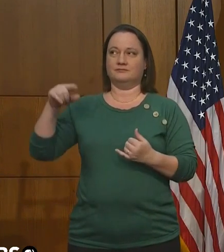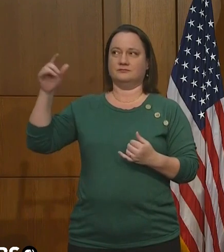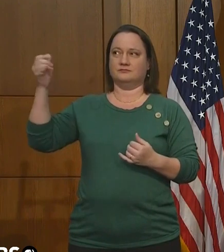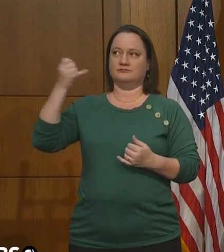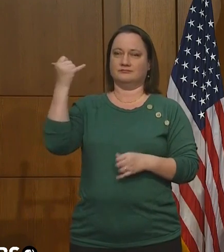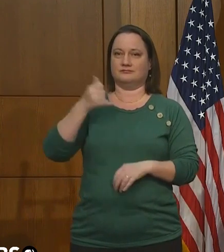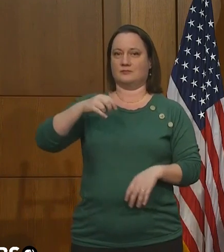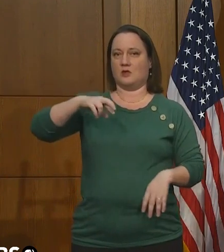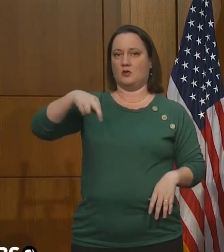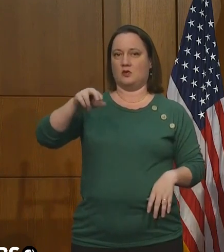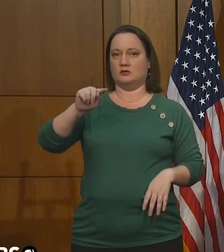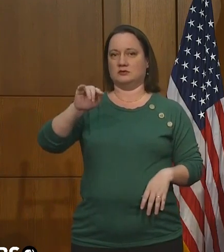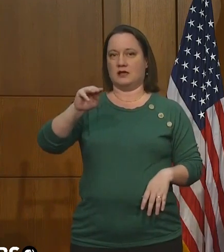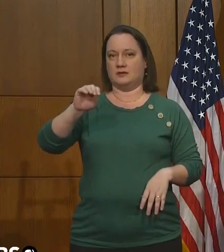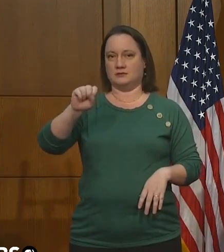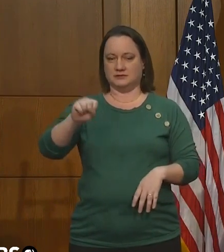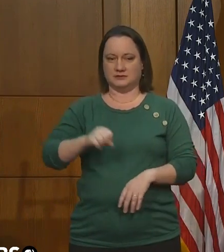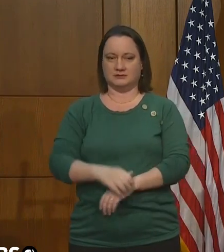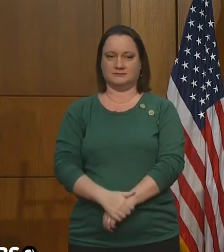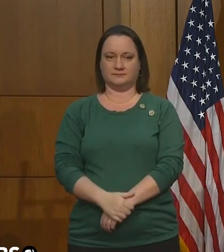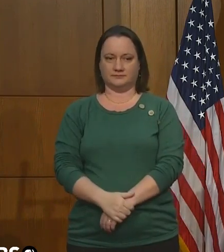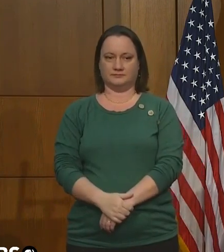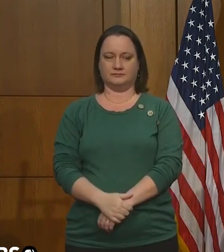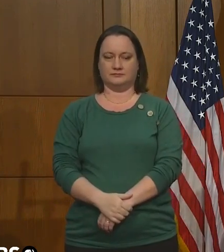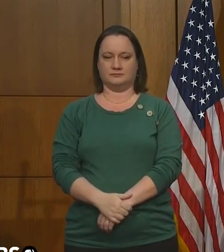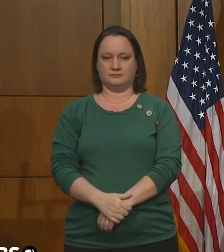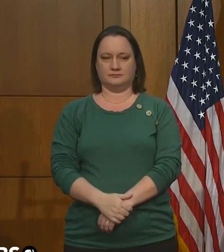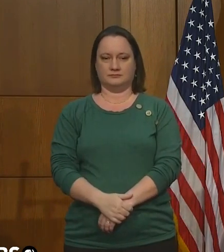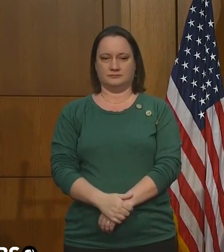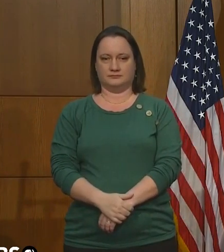Hi, this is Amy Friedenberger from the Roanoke Times.